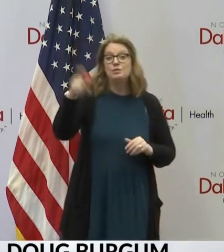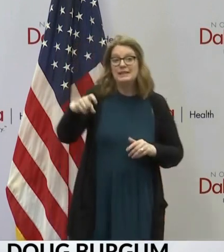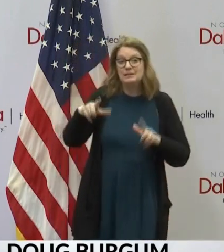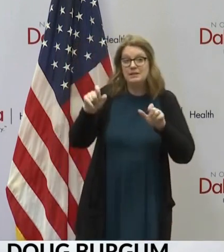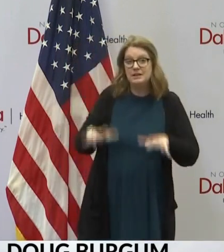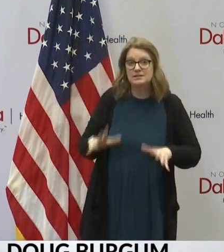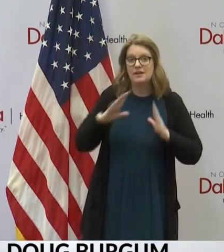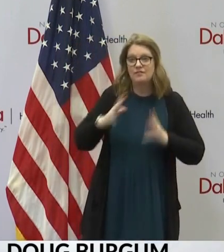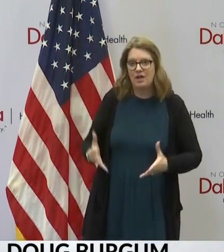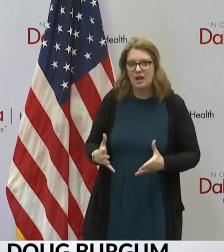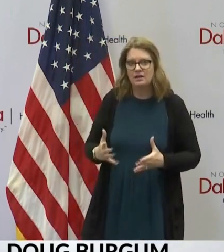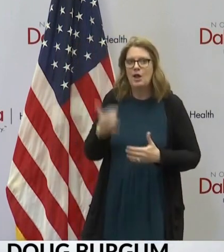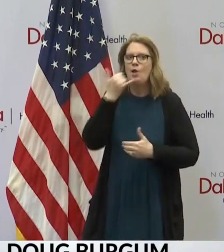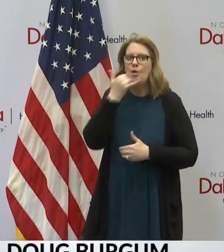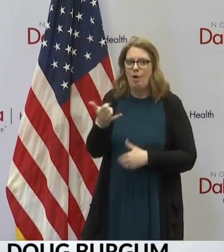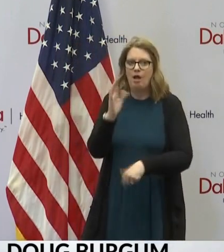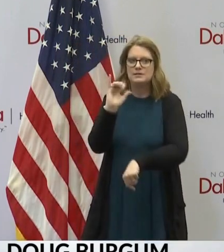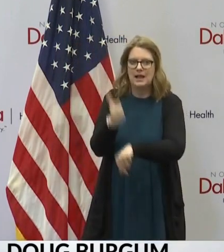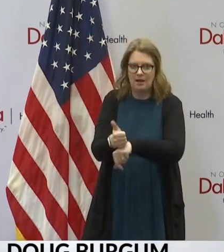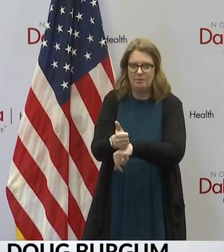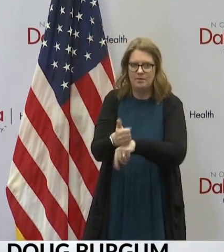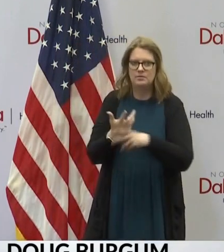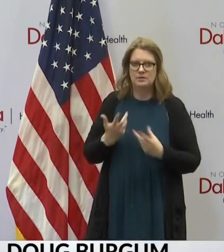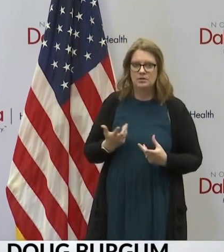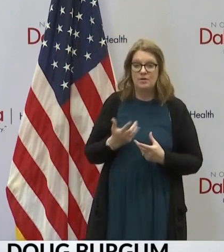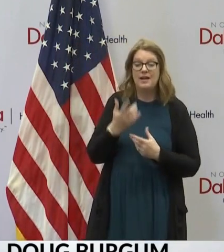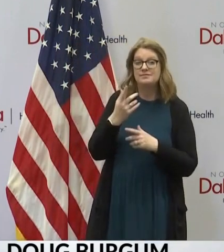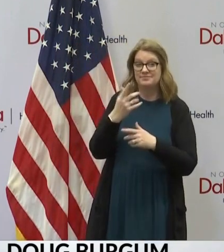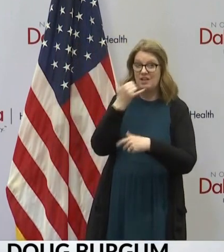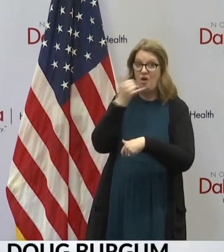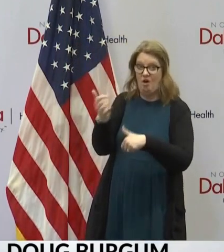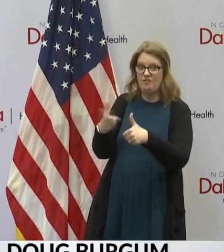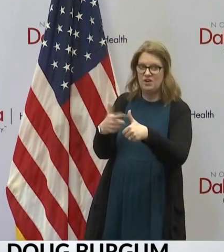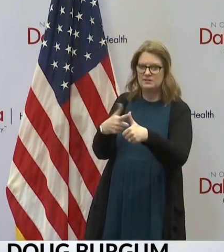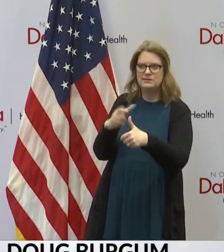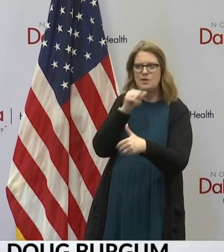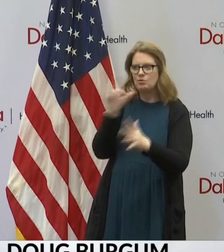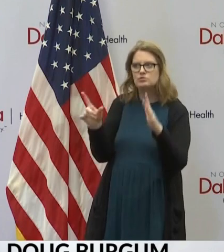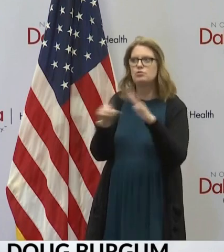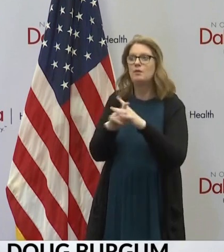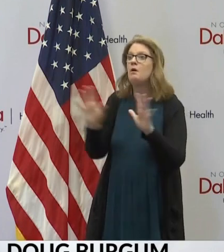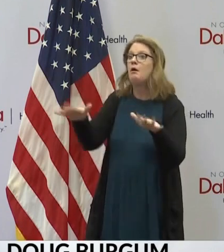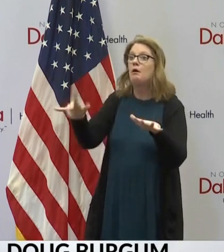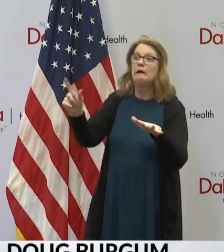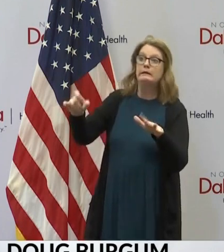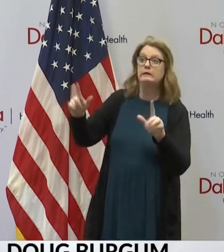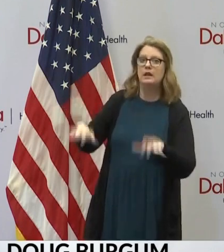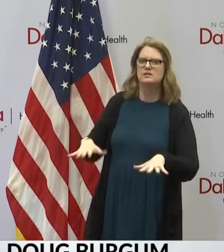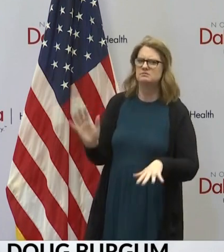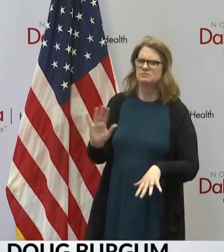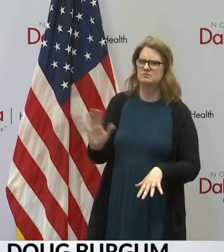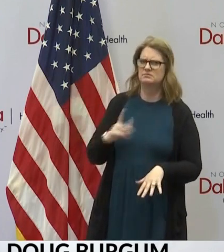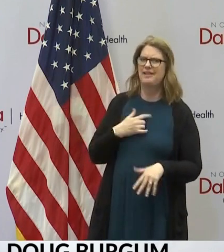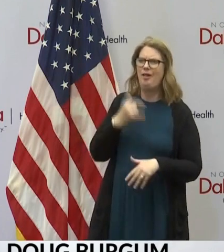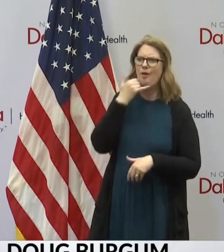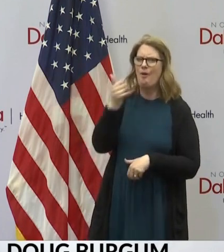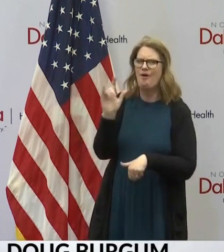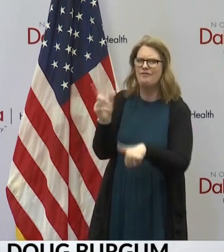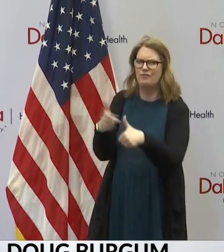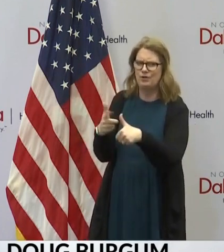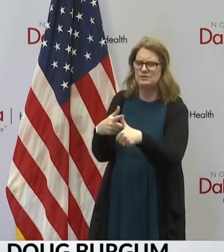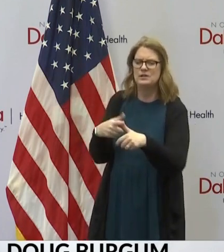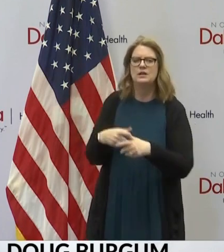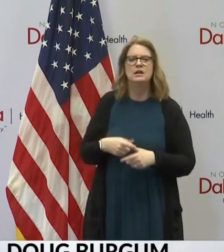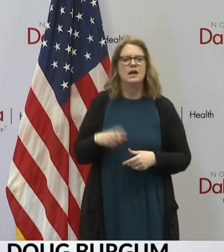and call your provider before you go in. And again, other areas, focused testing will include congregate living settings. So